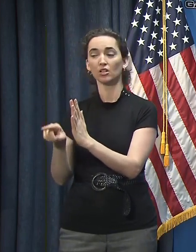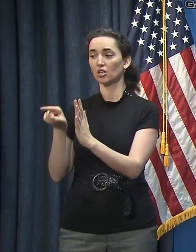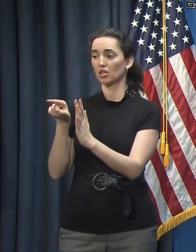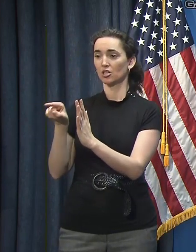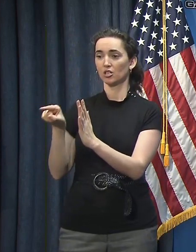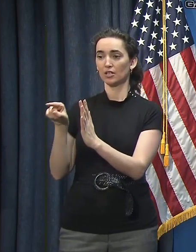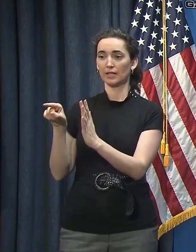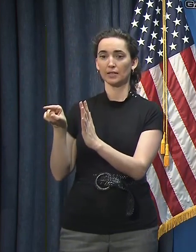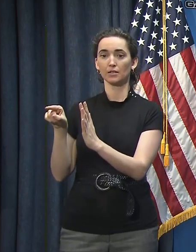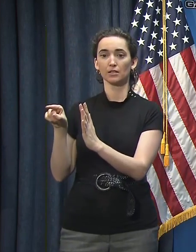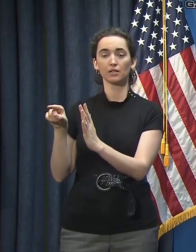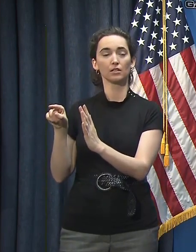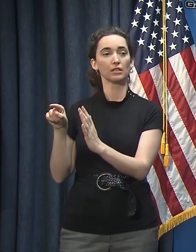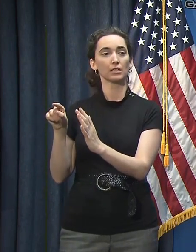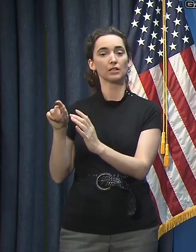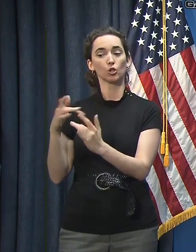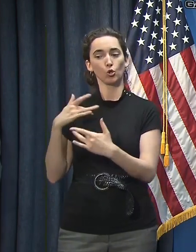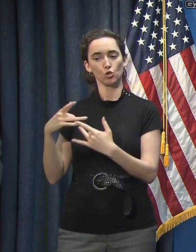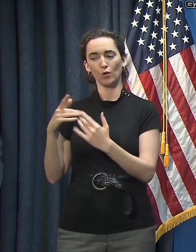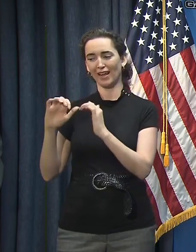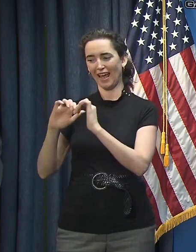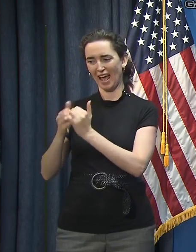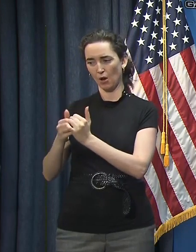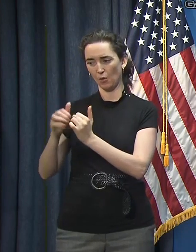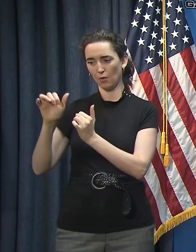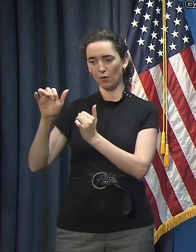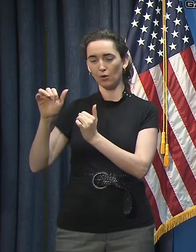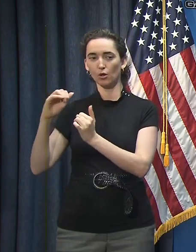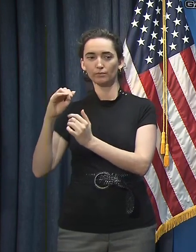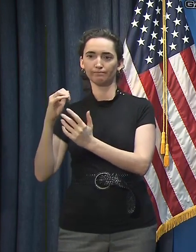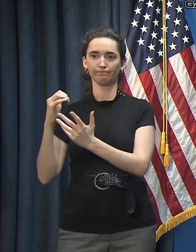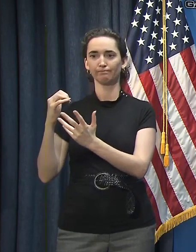she has particular concerns about how that might look